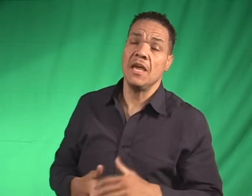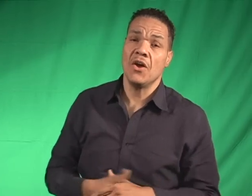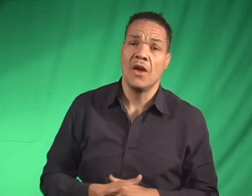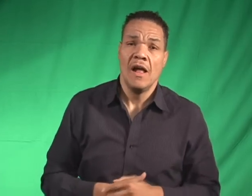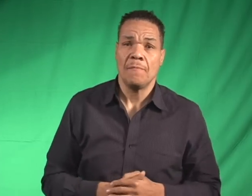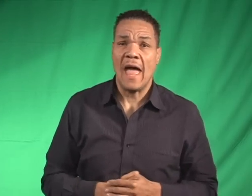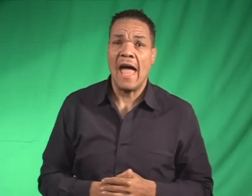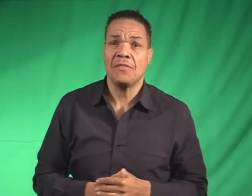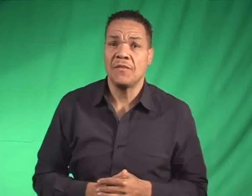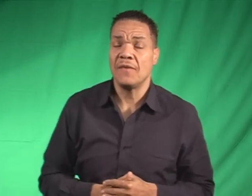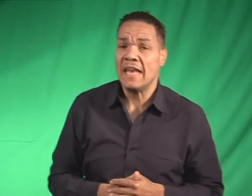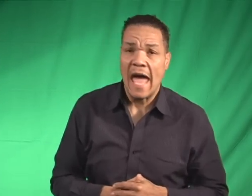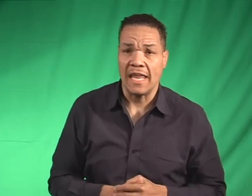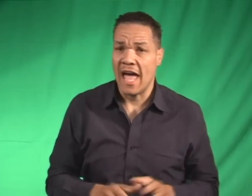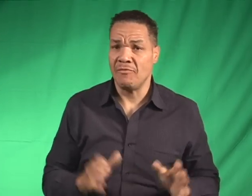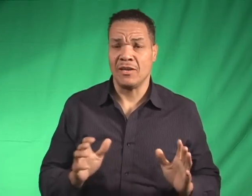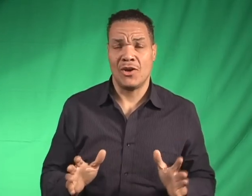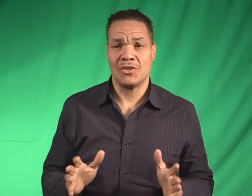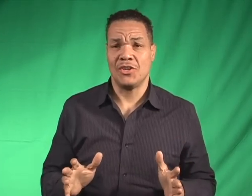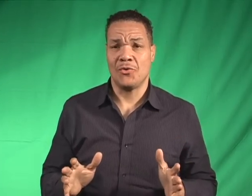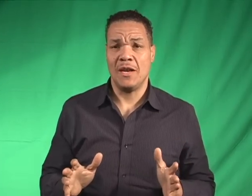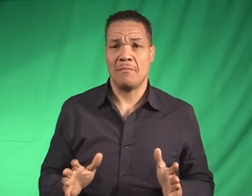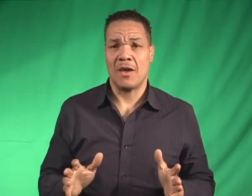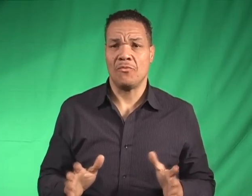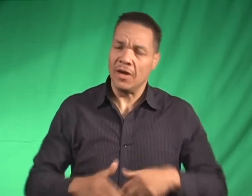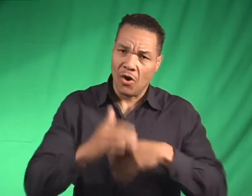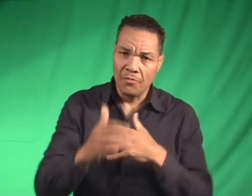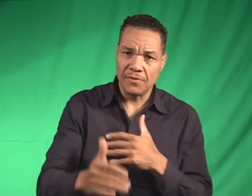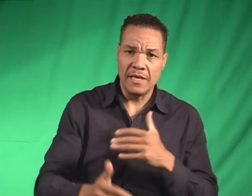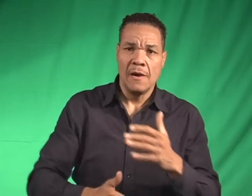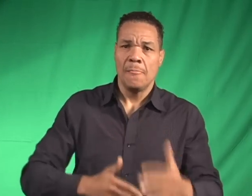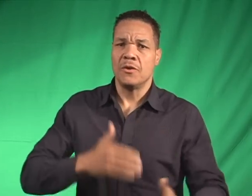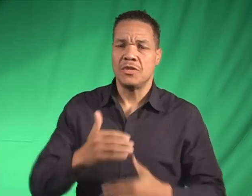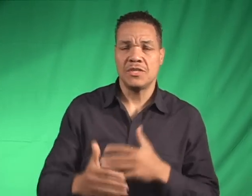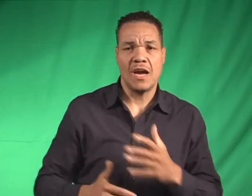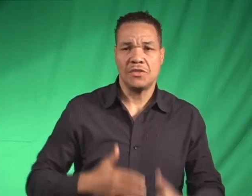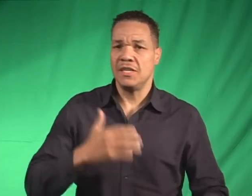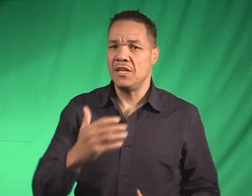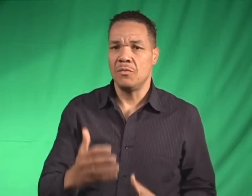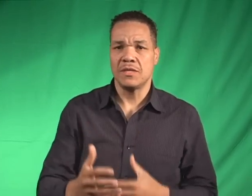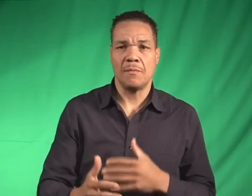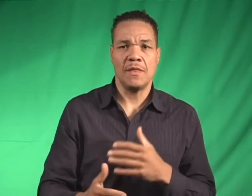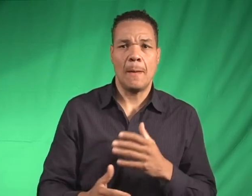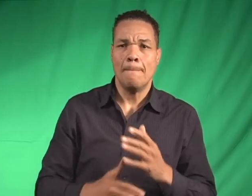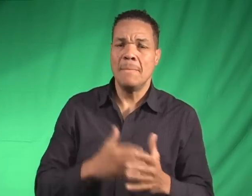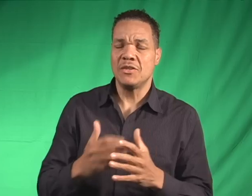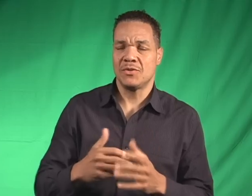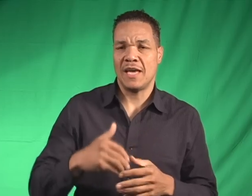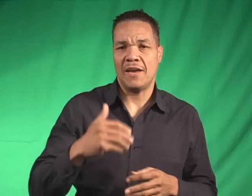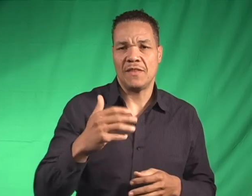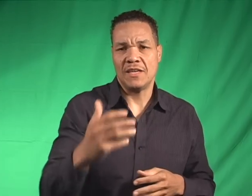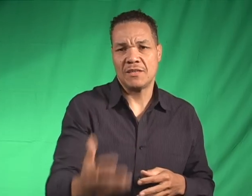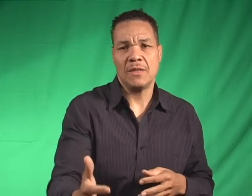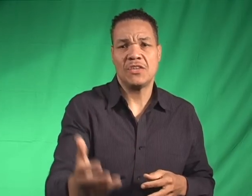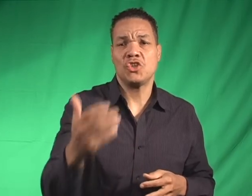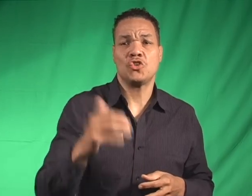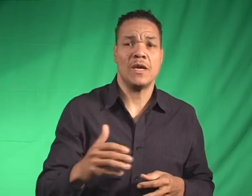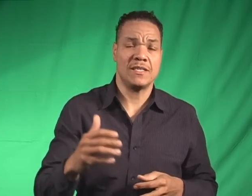her at the finale, having lost a great amount of weight. Hopefully, you know, she starts to deal with some of the mental side of things, some of the stresses